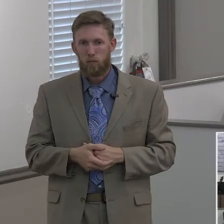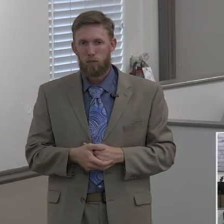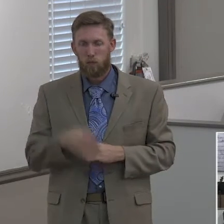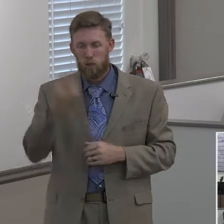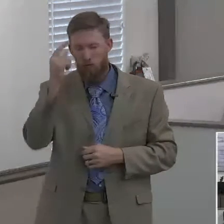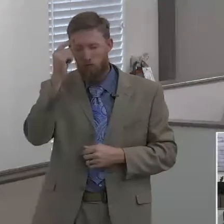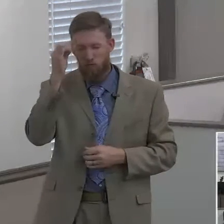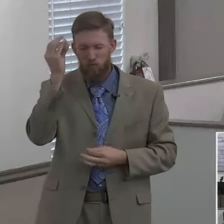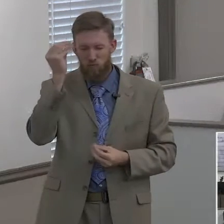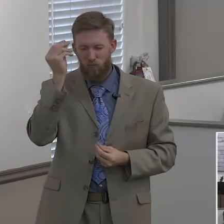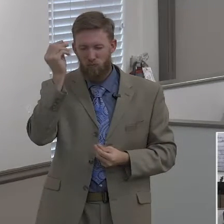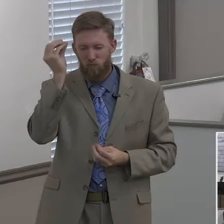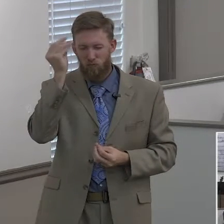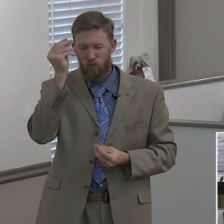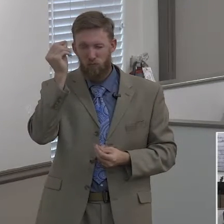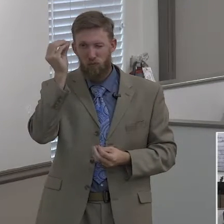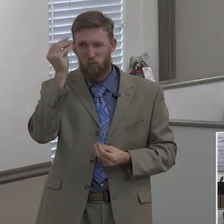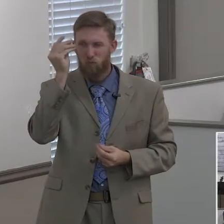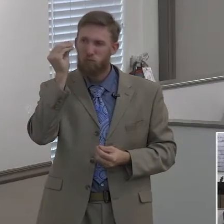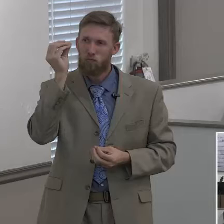Just think about that for a minute.